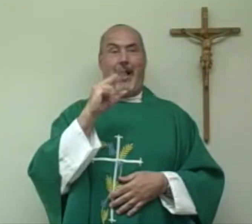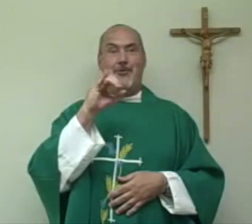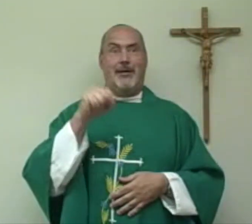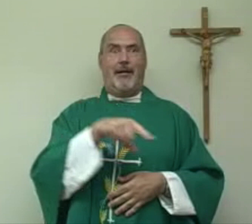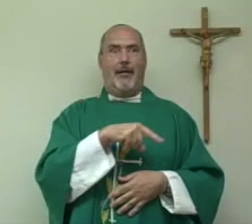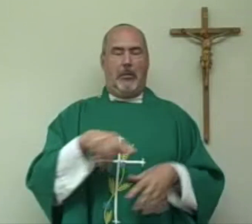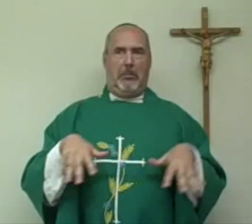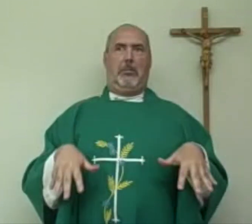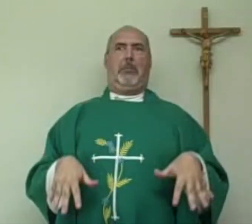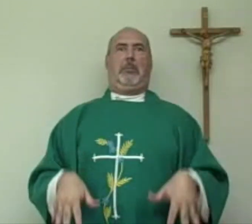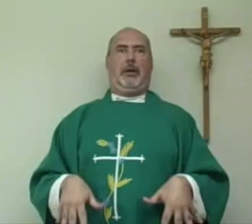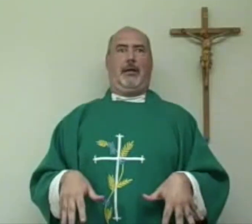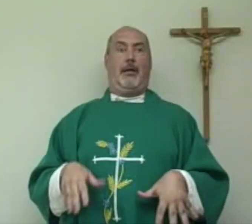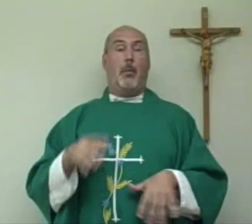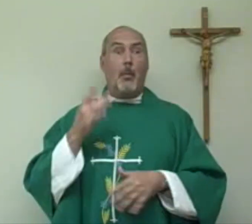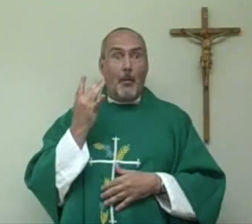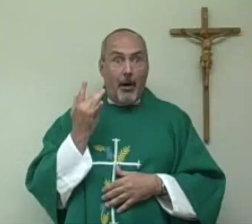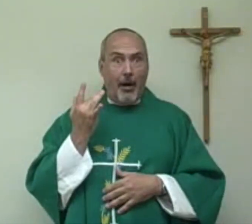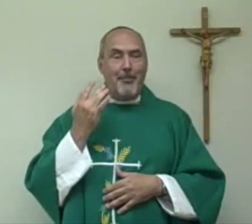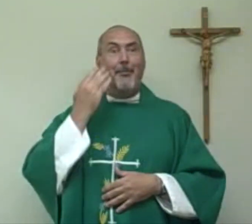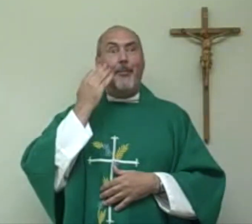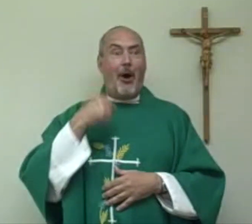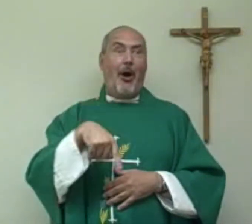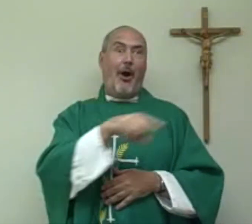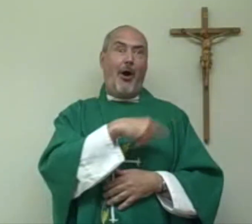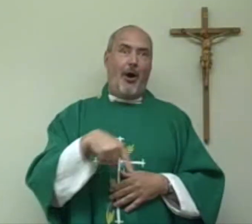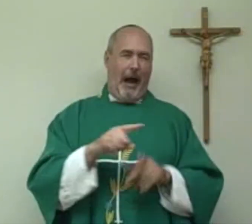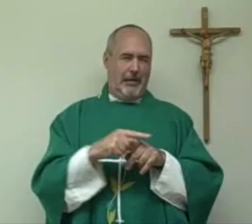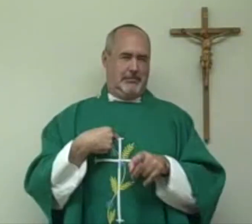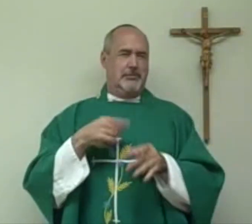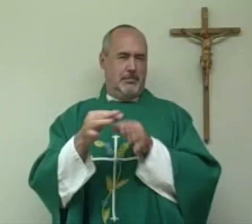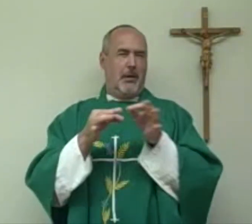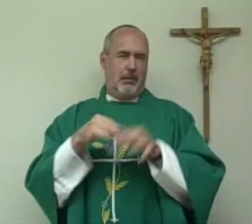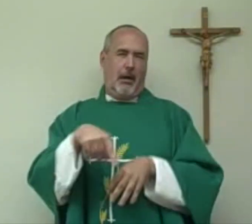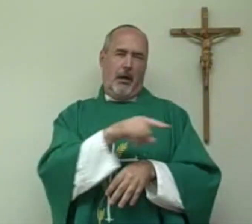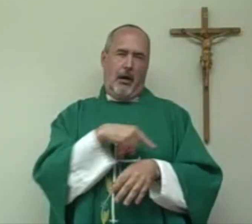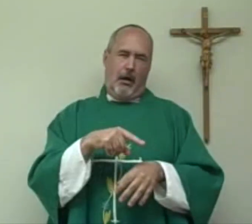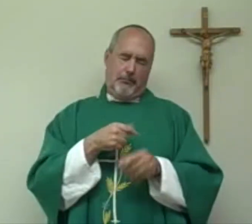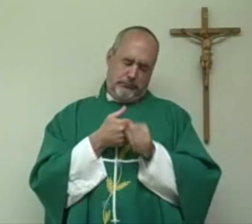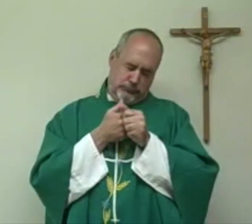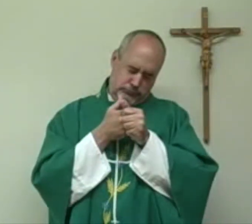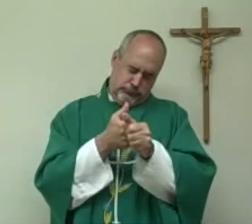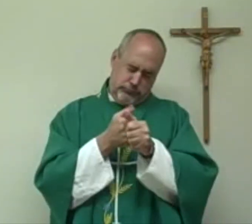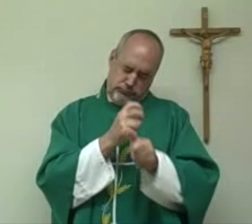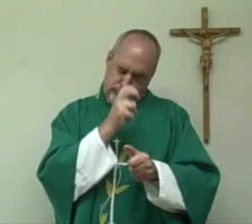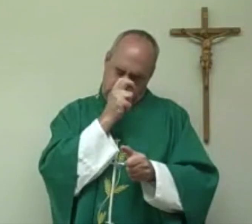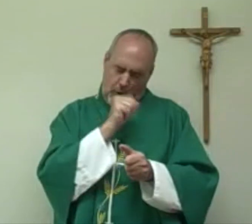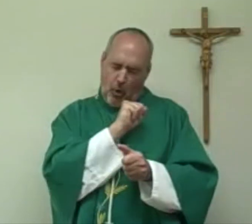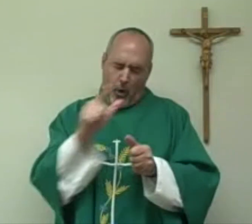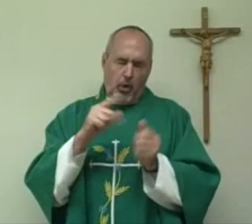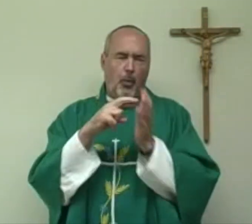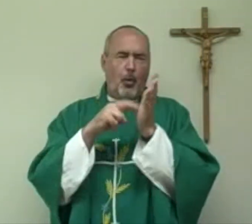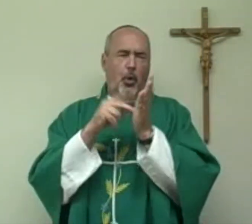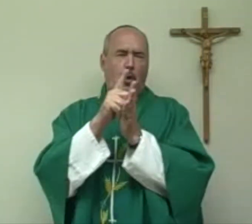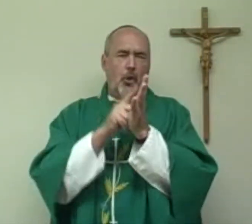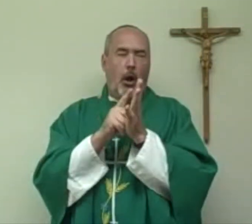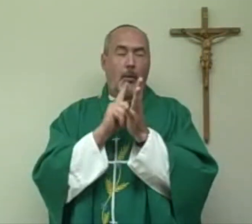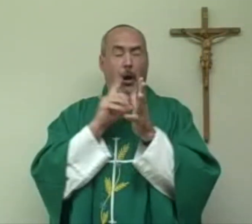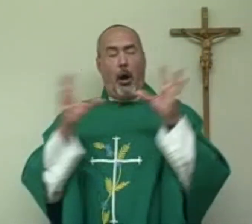important. The Pharisees couldn't believe he said that, because as I explained, they were very